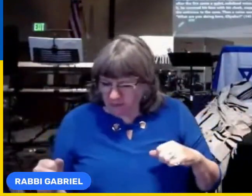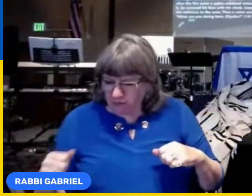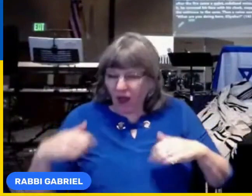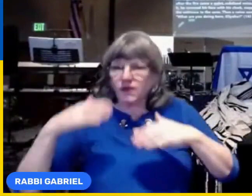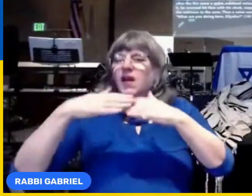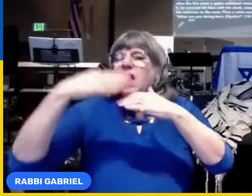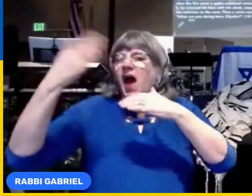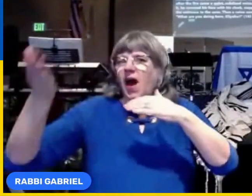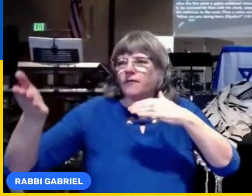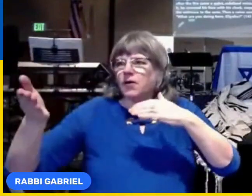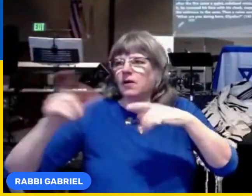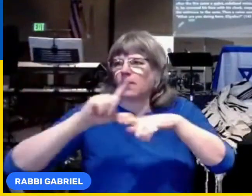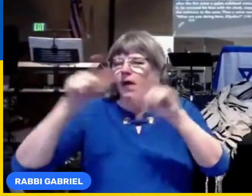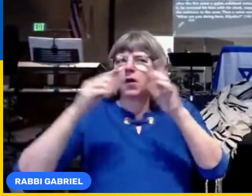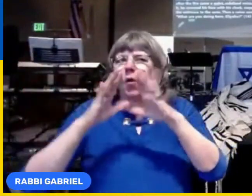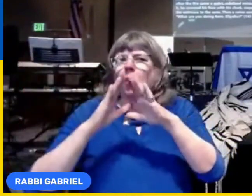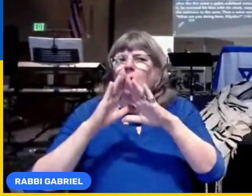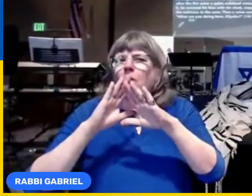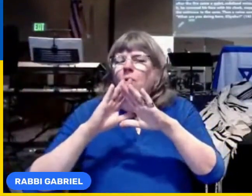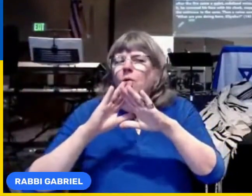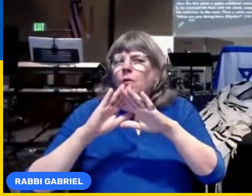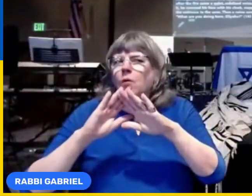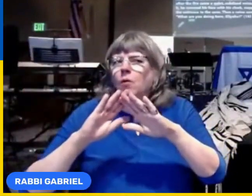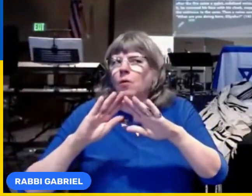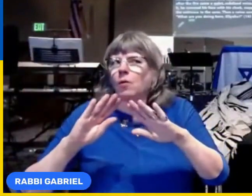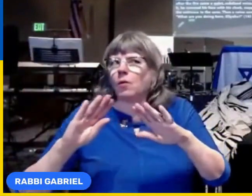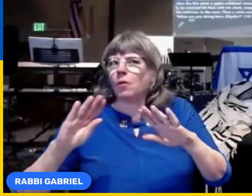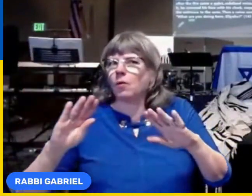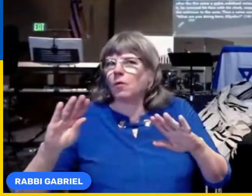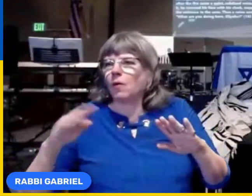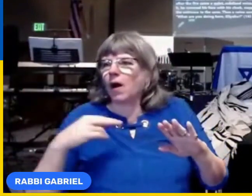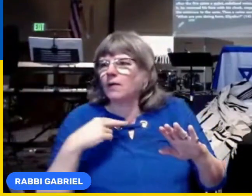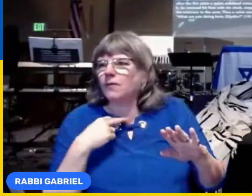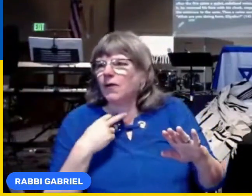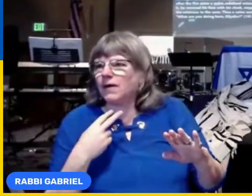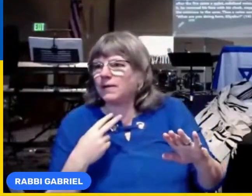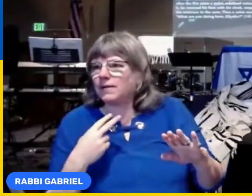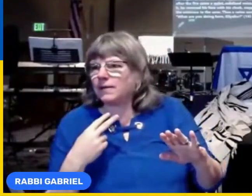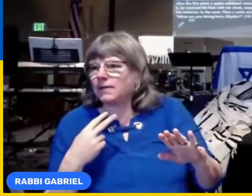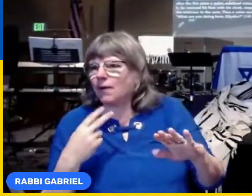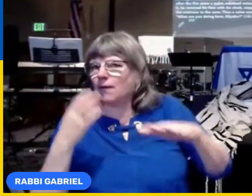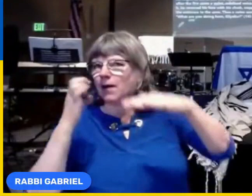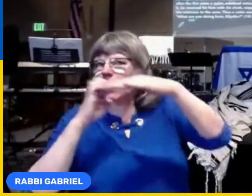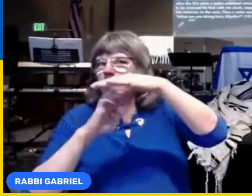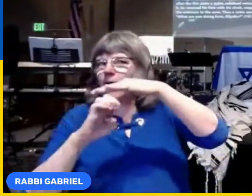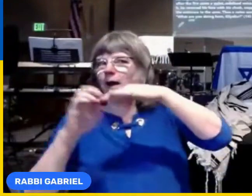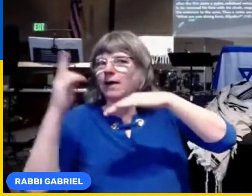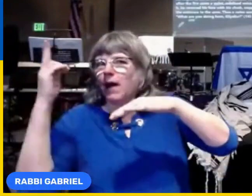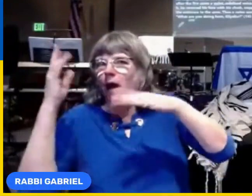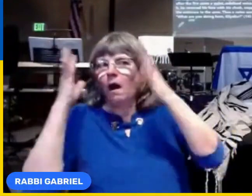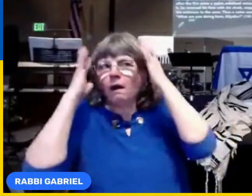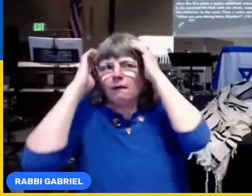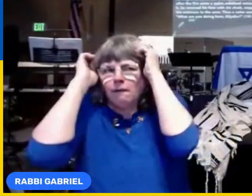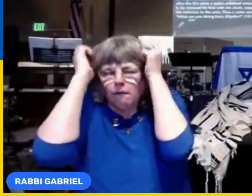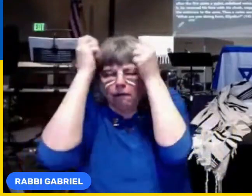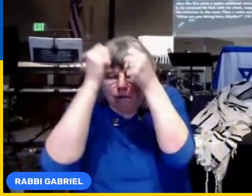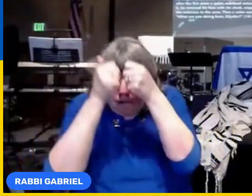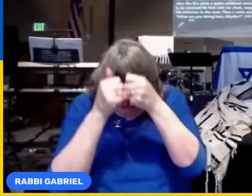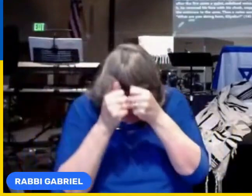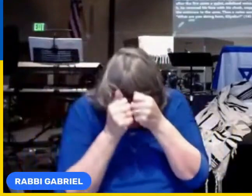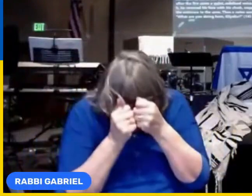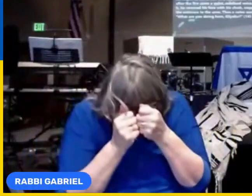the fire came a quiet, subdued voice. When Eliyahu heard it, he covered his face with his